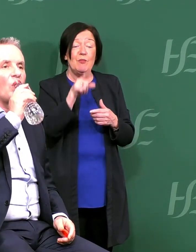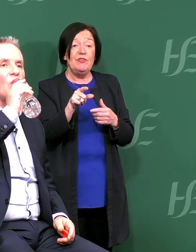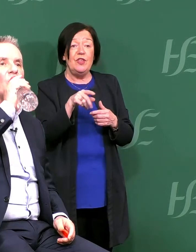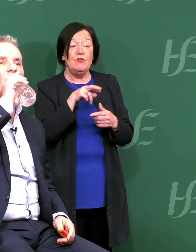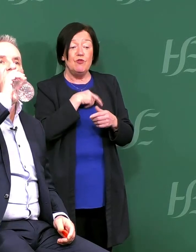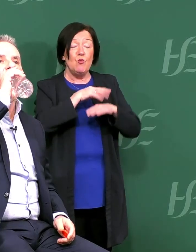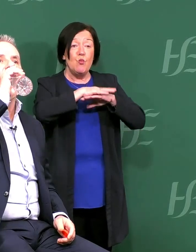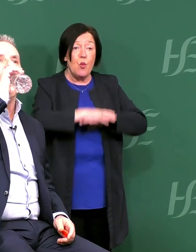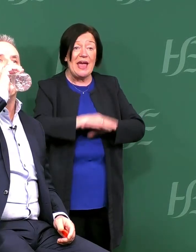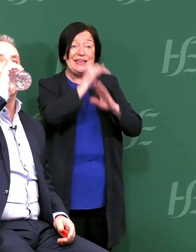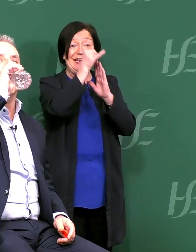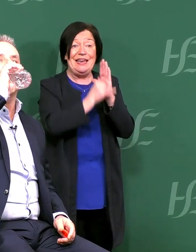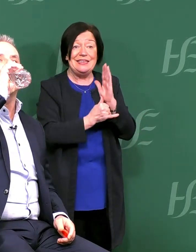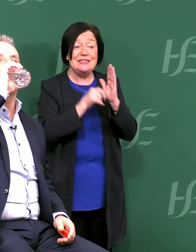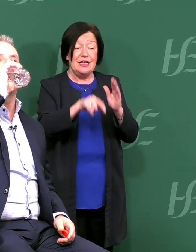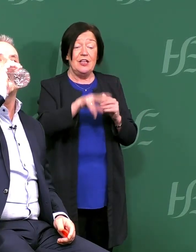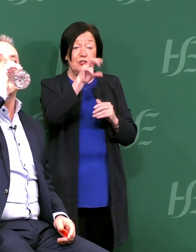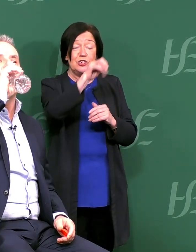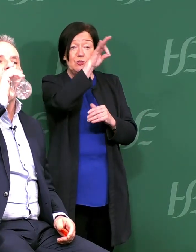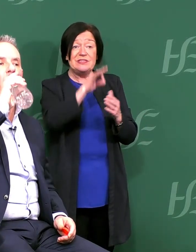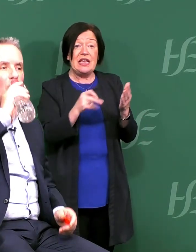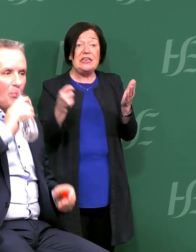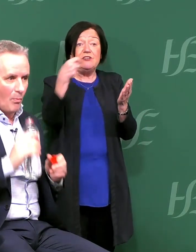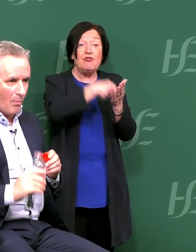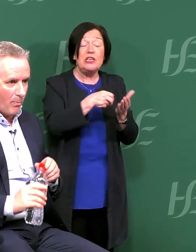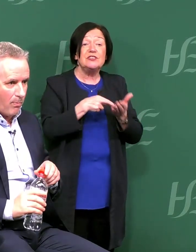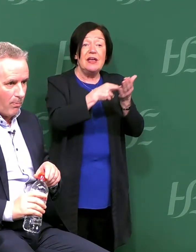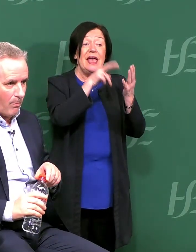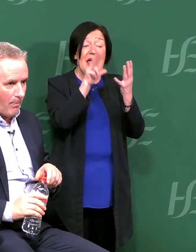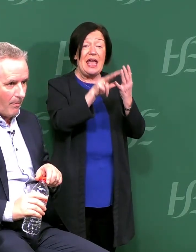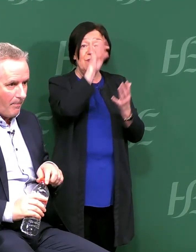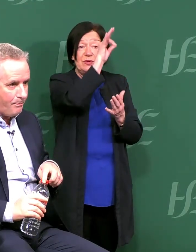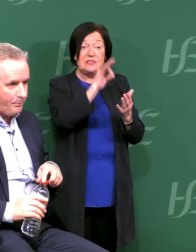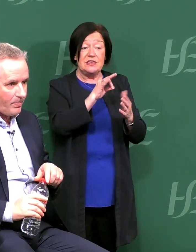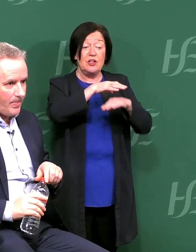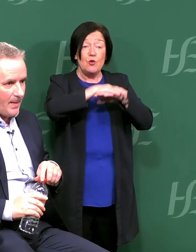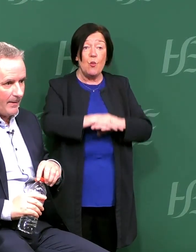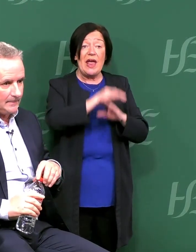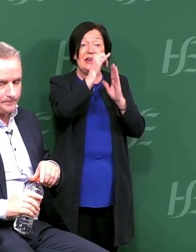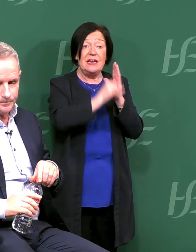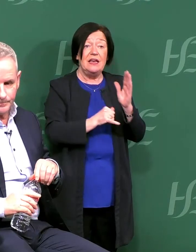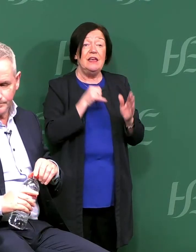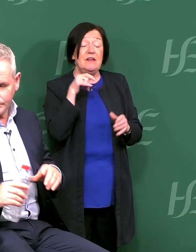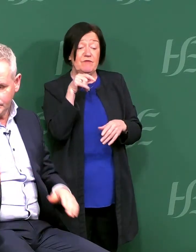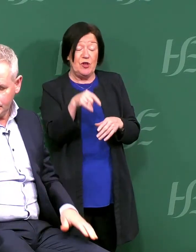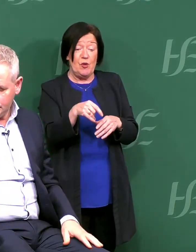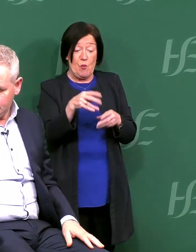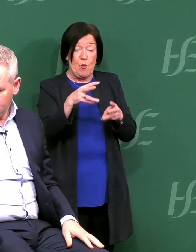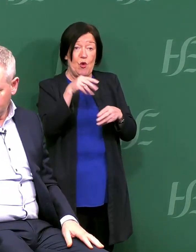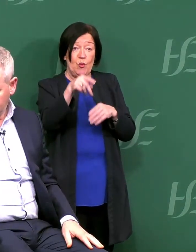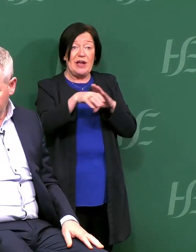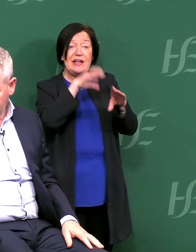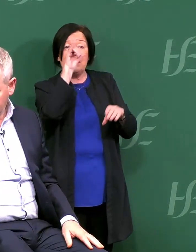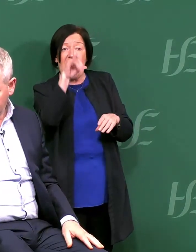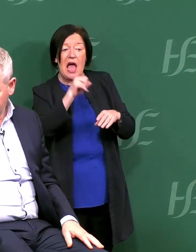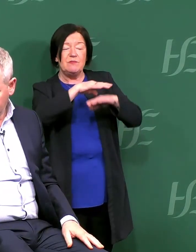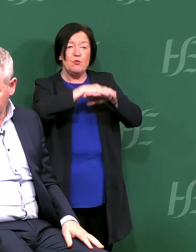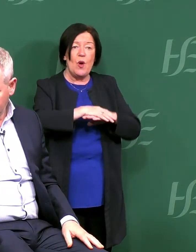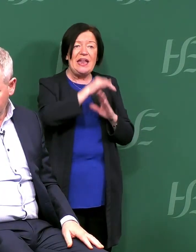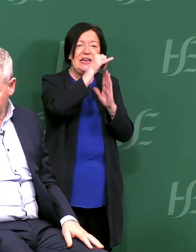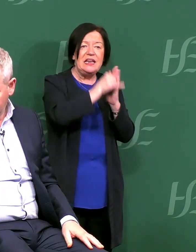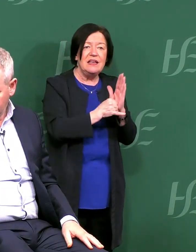actual waiting list, so with that 30% increase in referrals, we saw only an 8% increase in the waiting list. So a huge amount of work goes on in terms of the CAMS waiting list, and